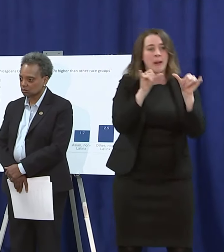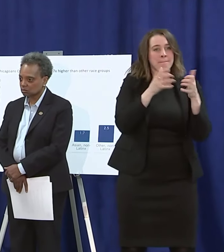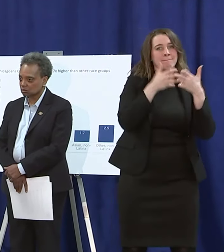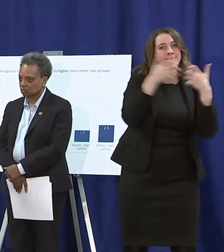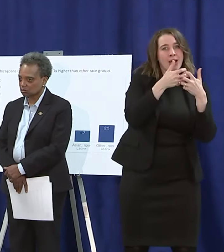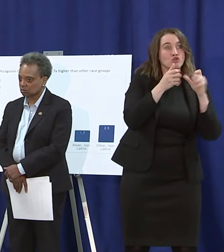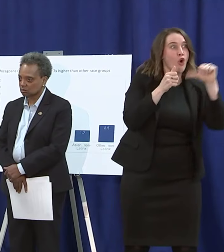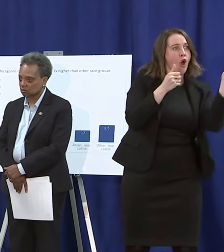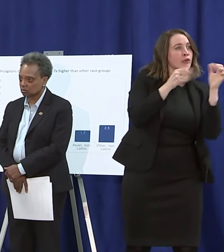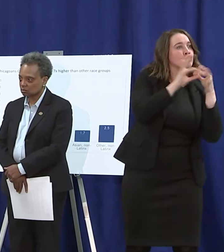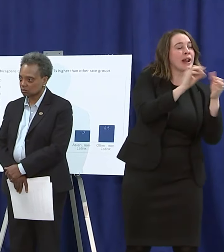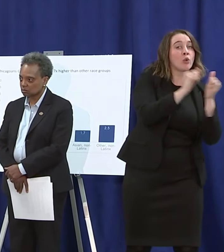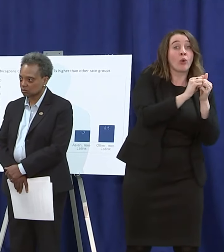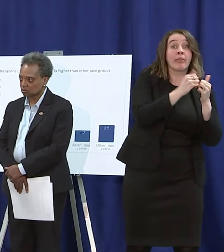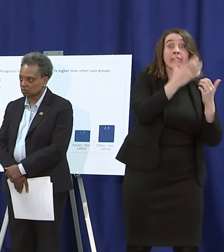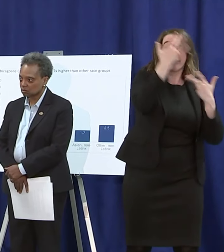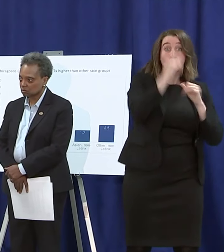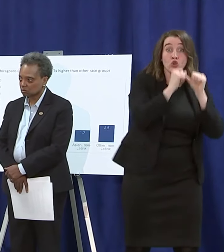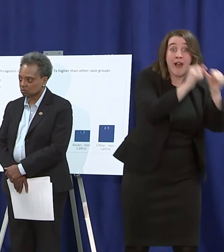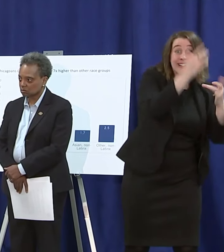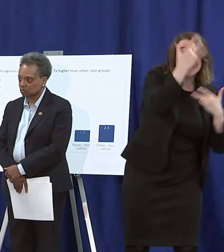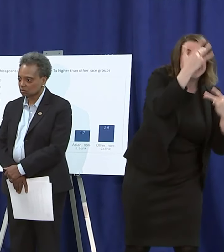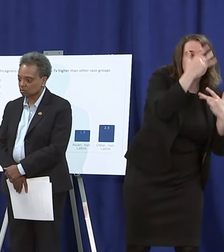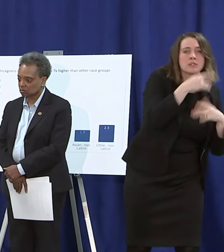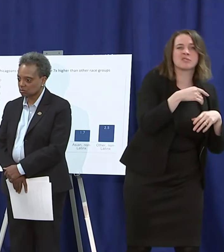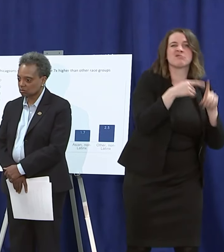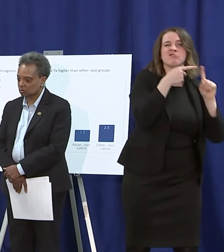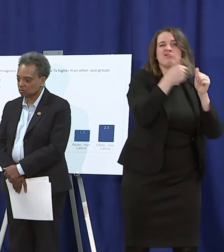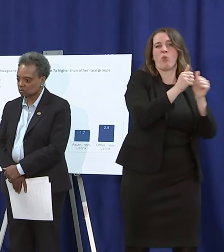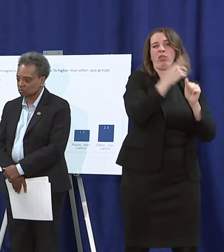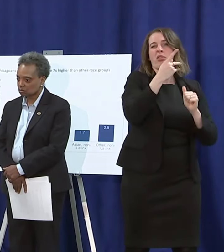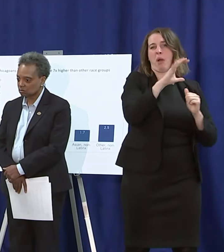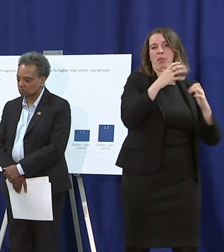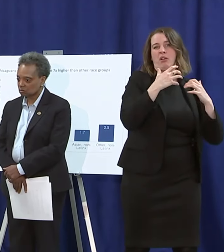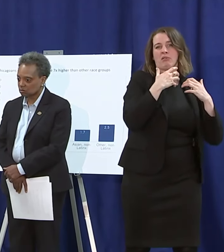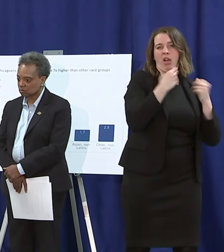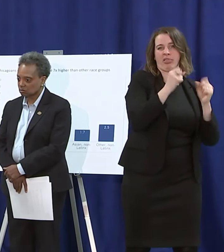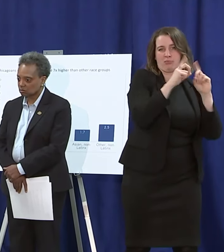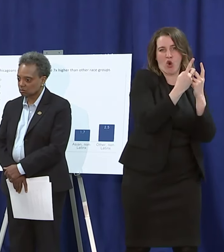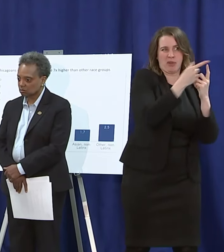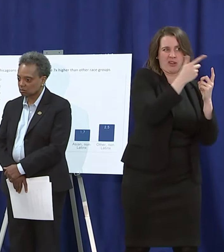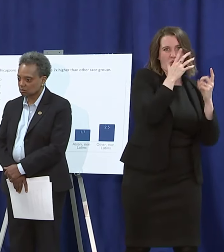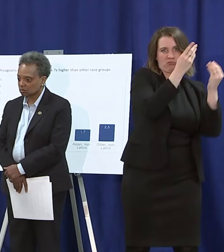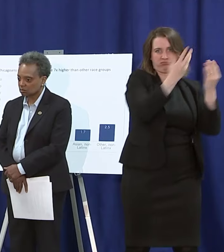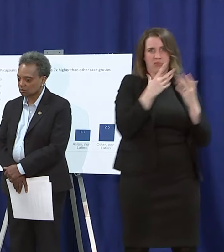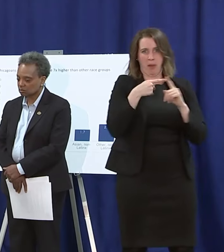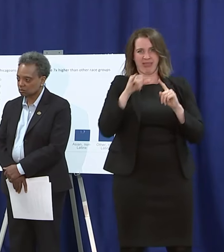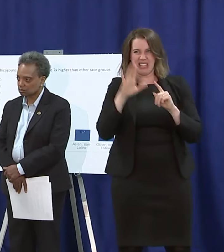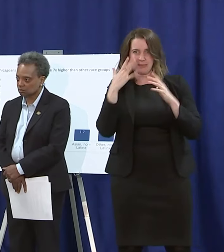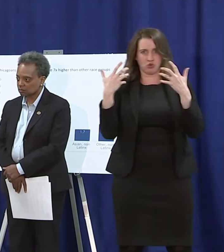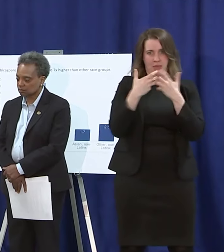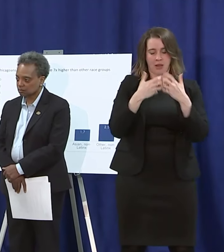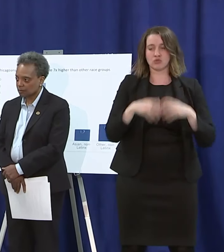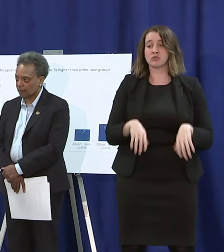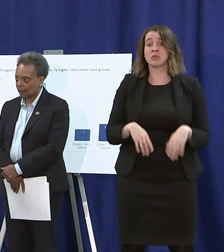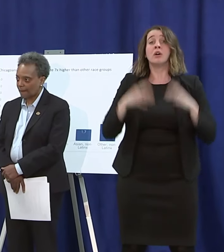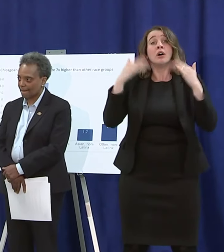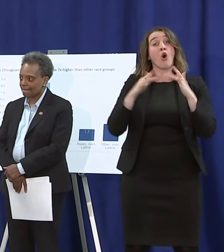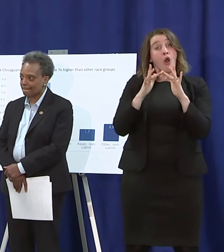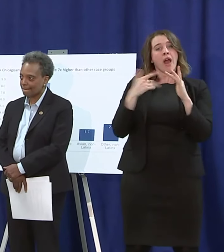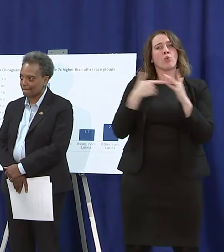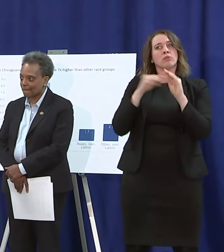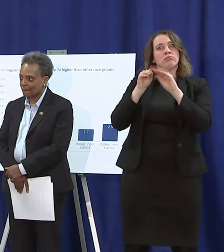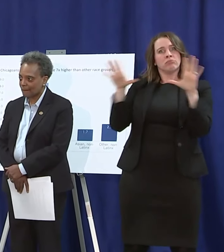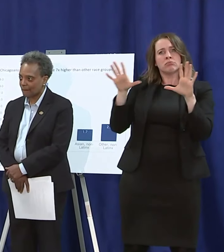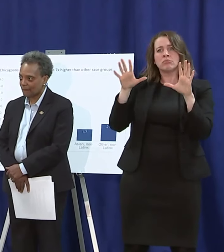other issues at the Chicago Department of Public Health. Online, you can see more information about the rates, where we actually